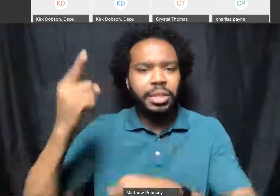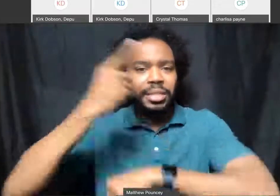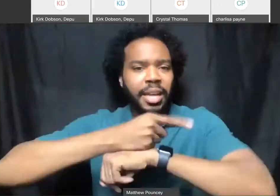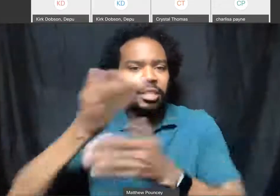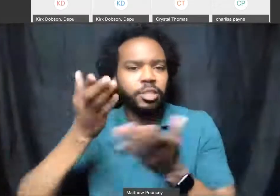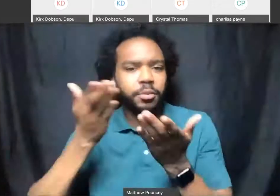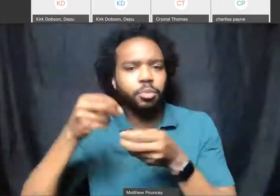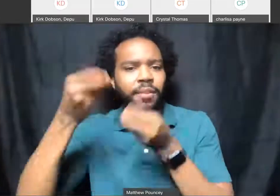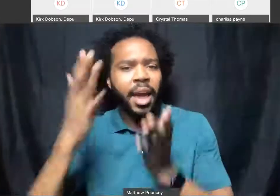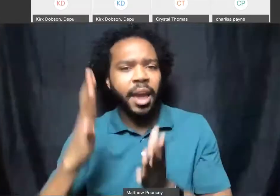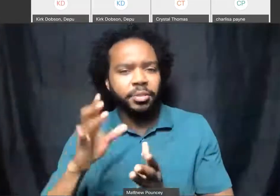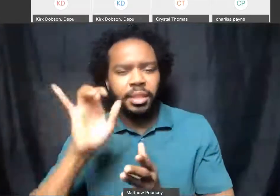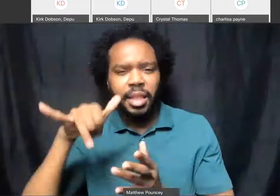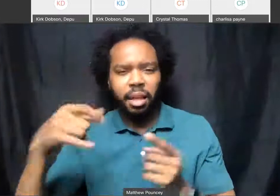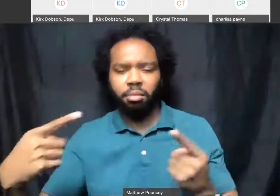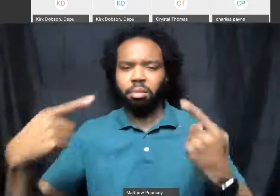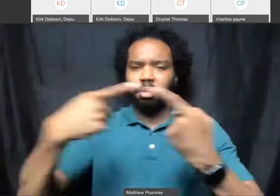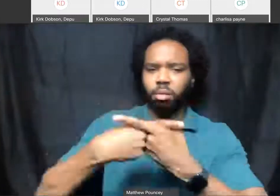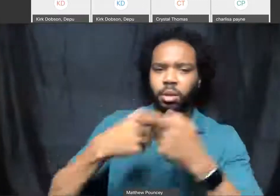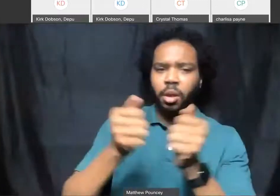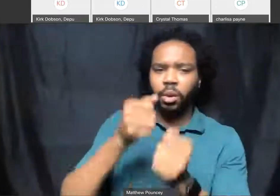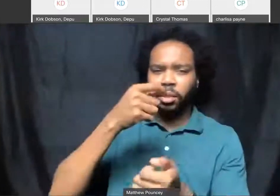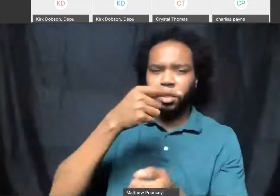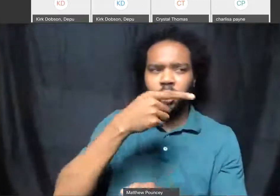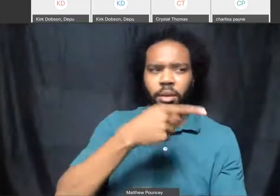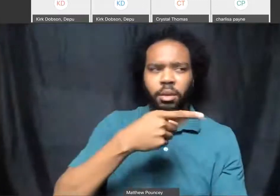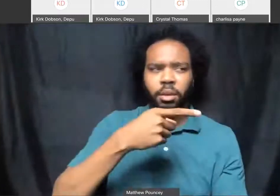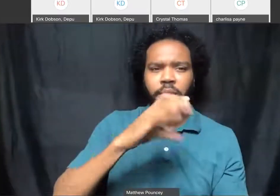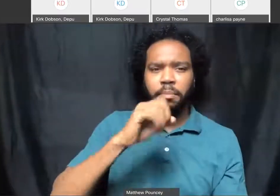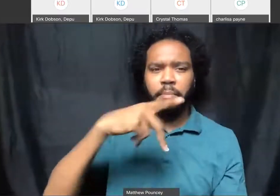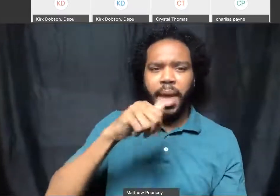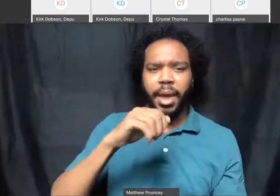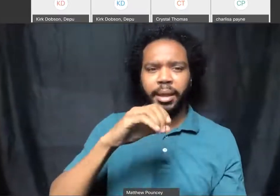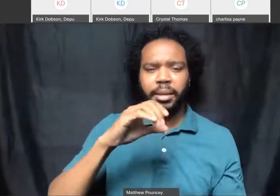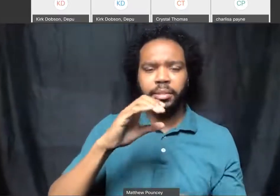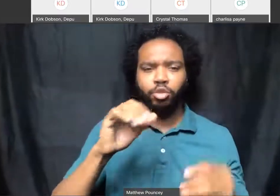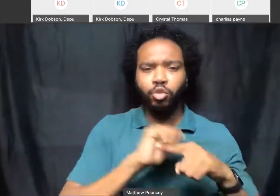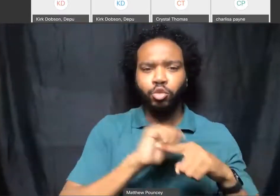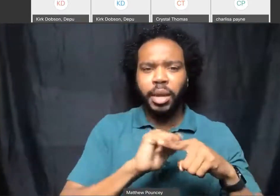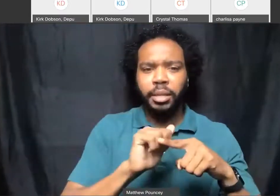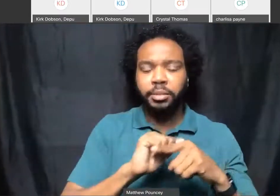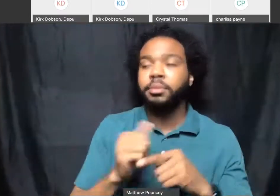be contrary to what was conveyed during the CPAC training. Again, my number is